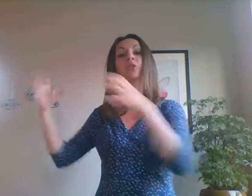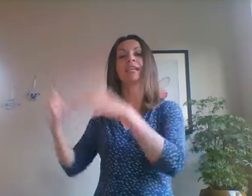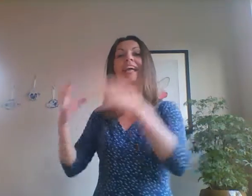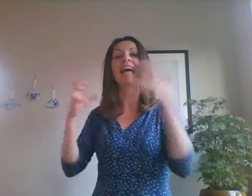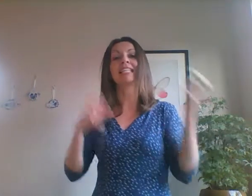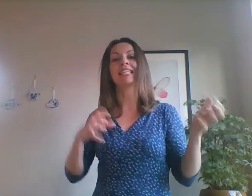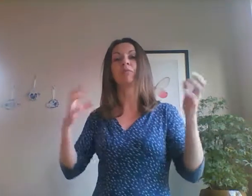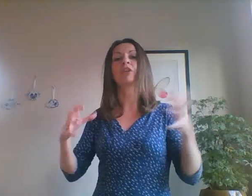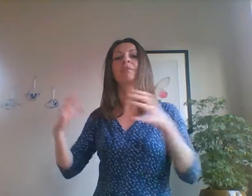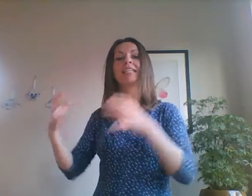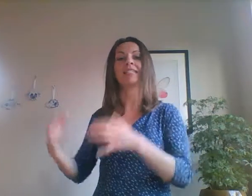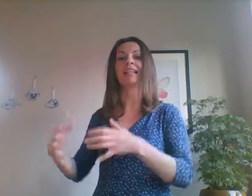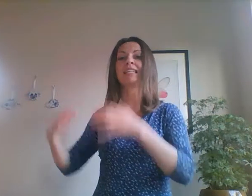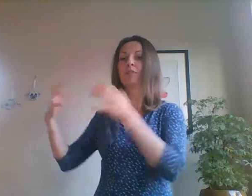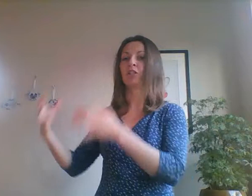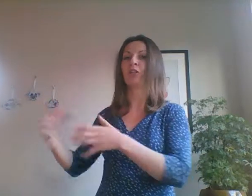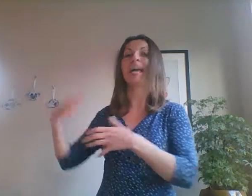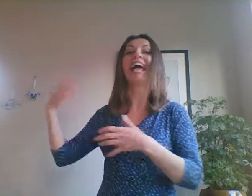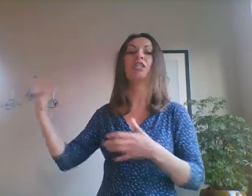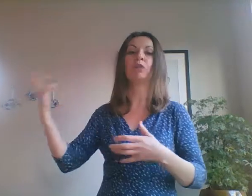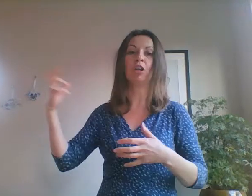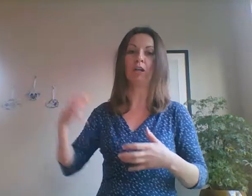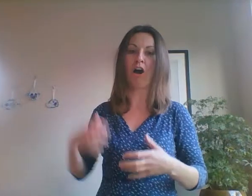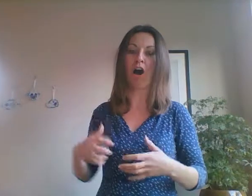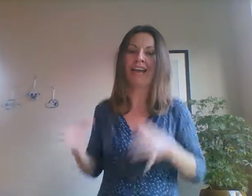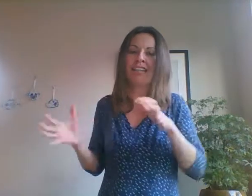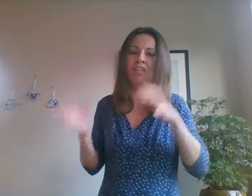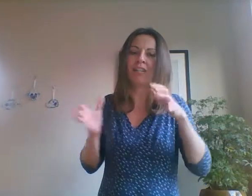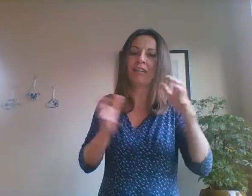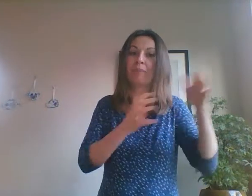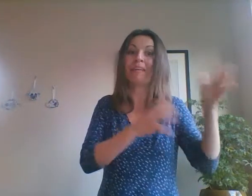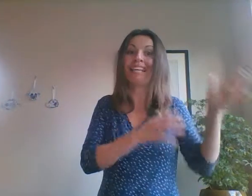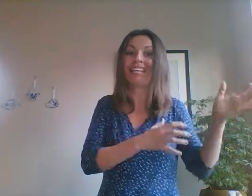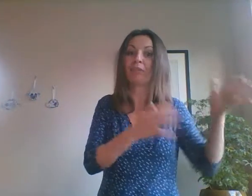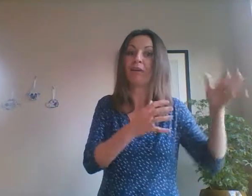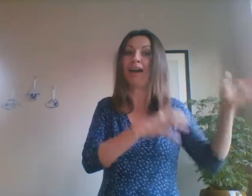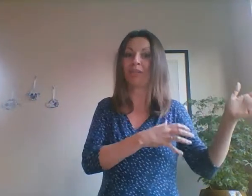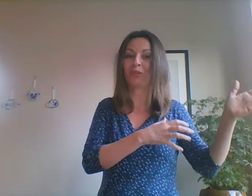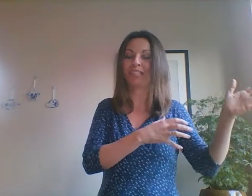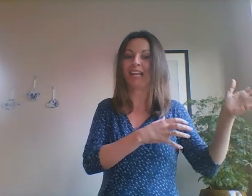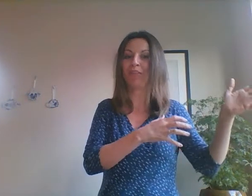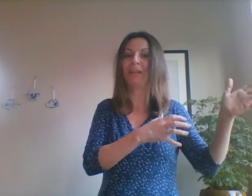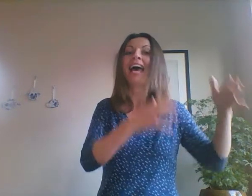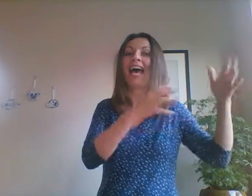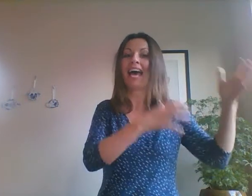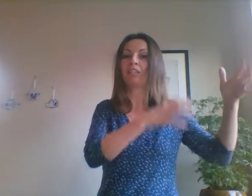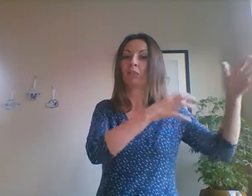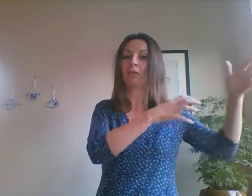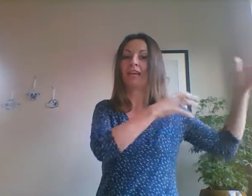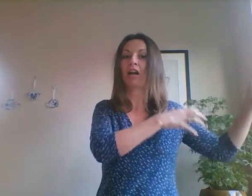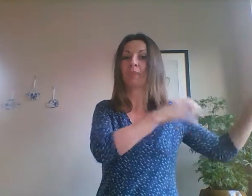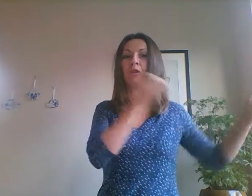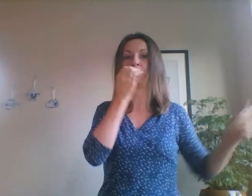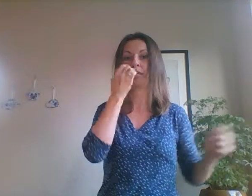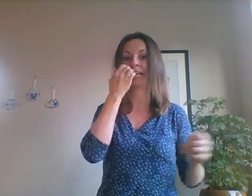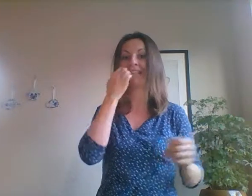really ideally want to be studying the material as we go along and then just kind of repeat it, remind yourself as we are approaching the